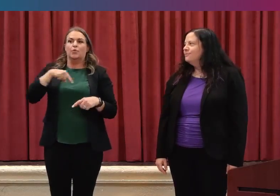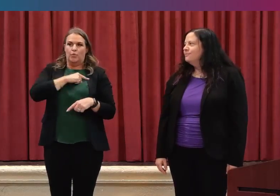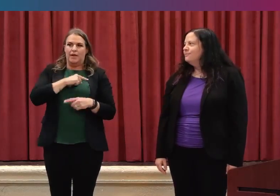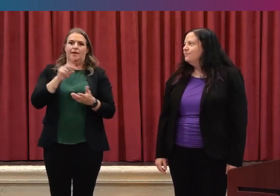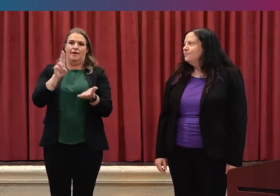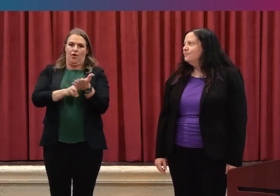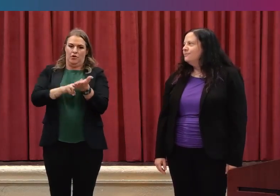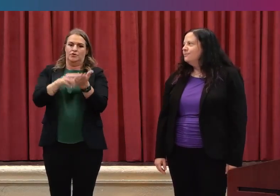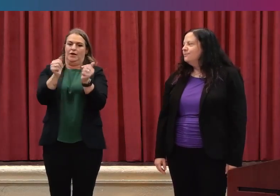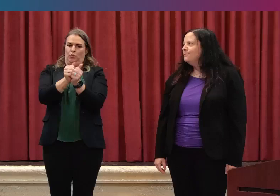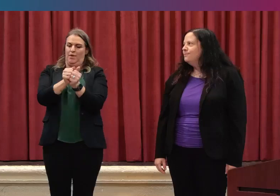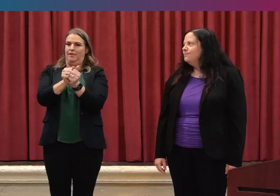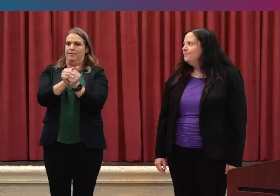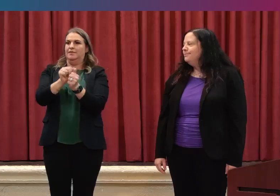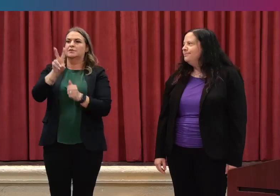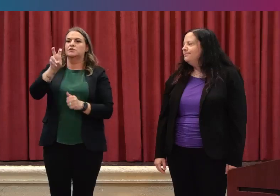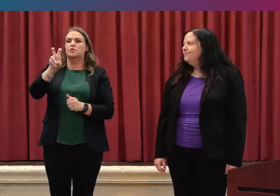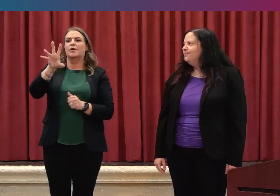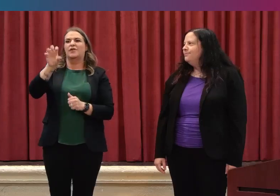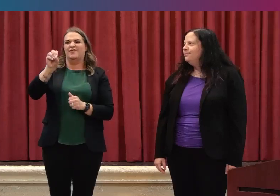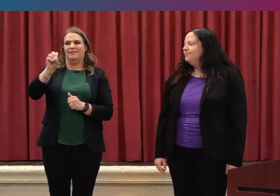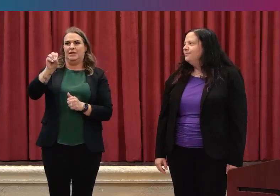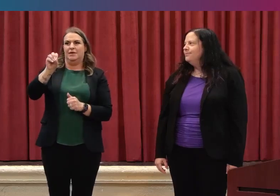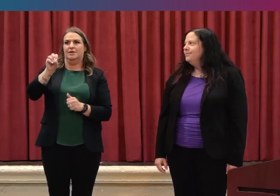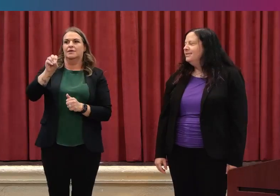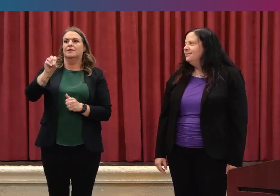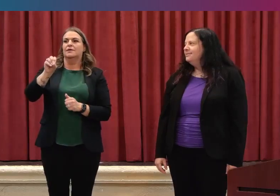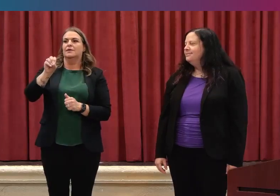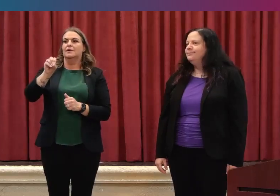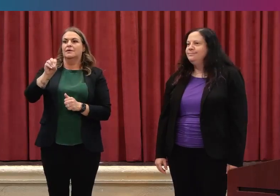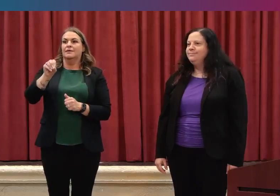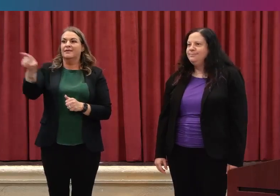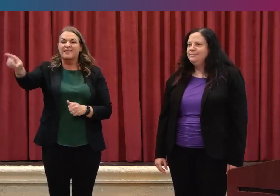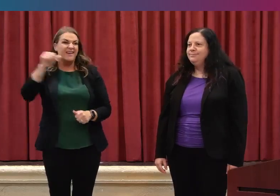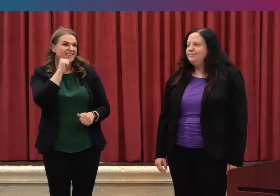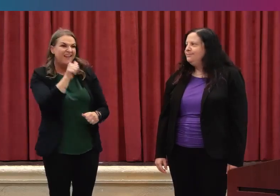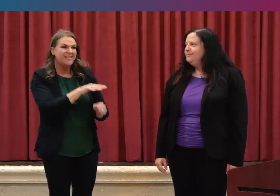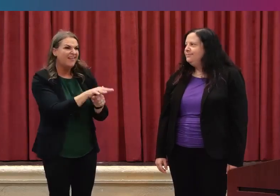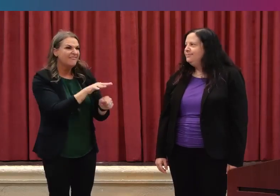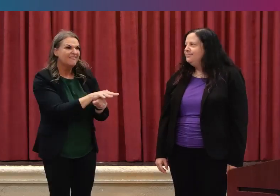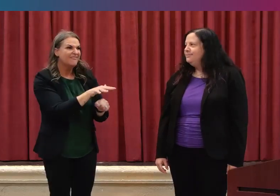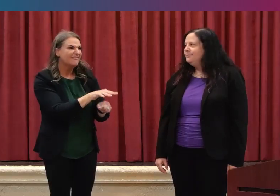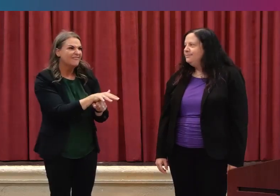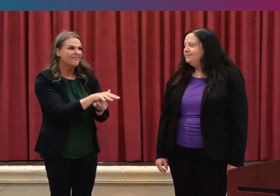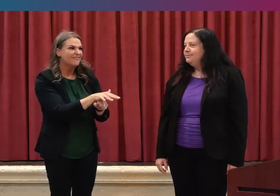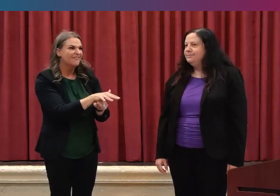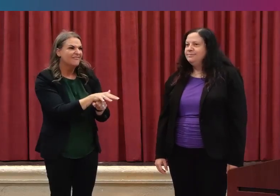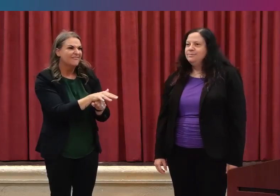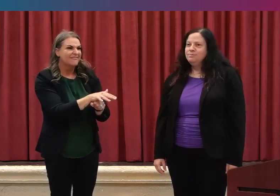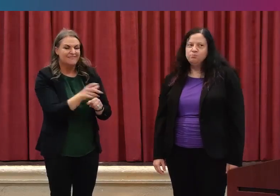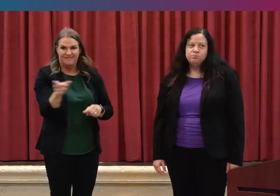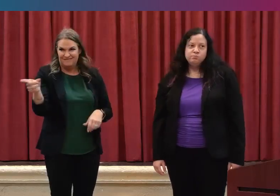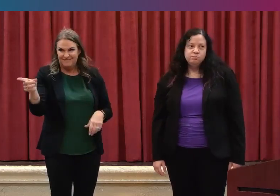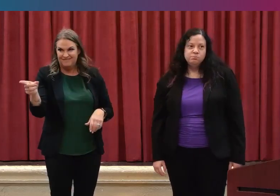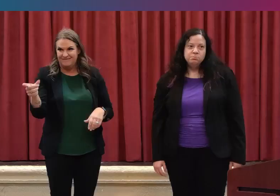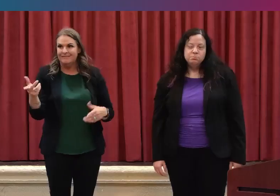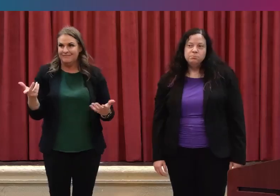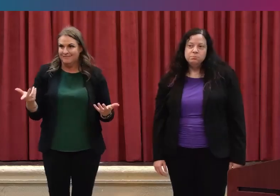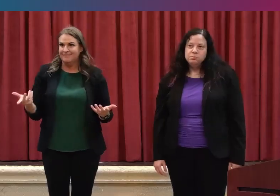Okay, I can only talk to LifeSigns. We contract with 250 interpreters. And the person in the audience